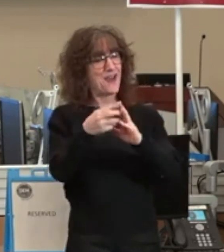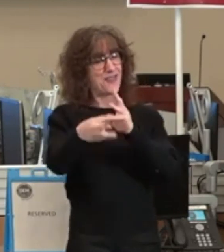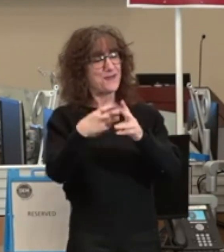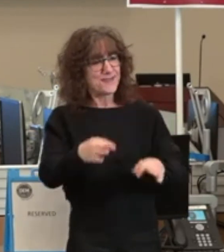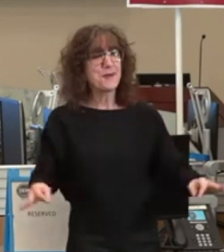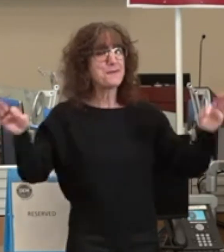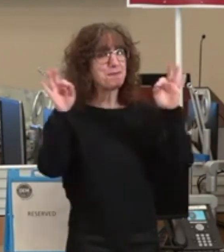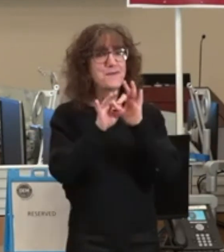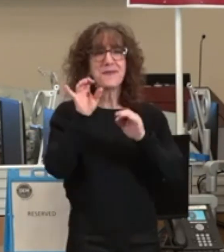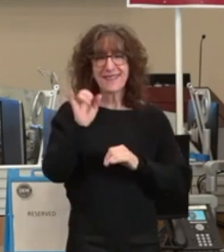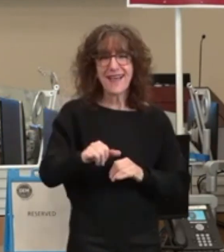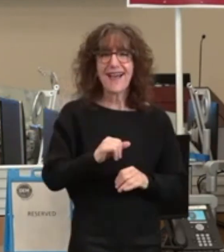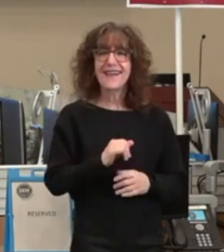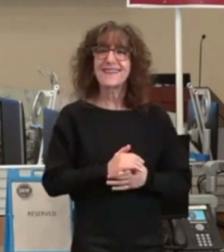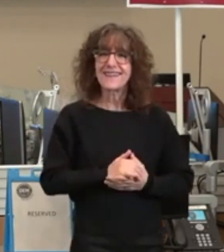how important this is.